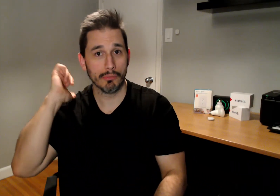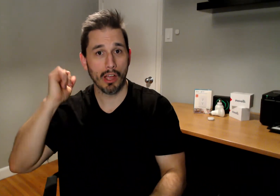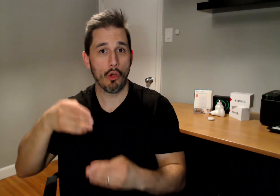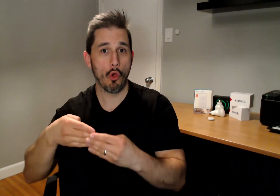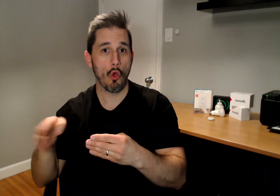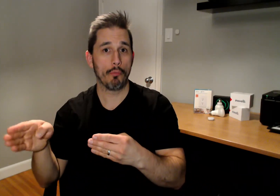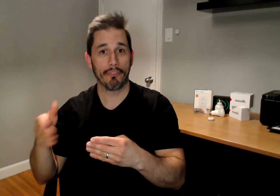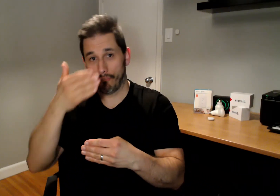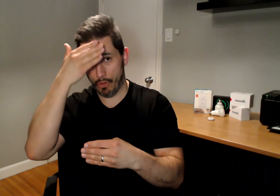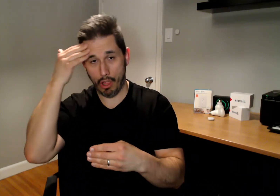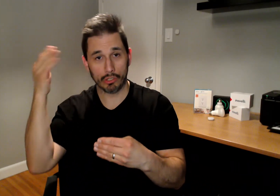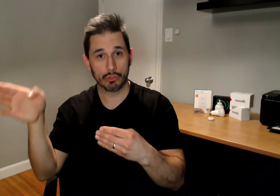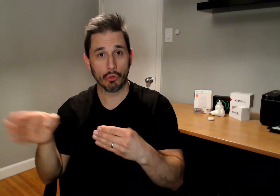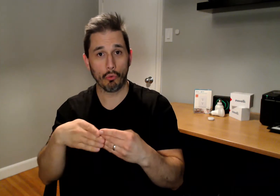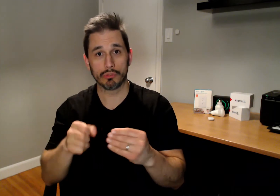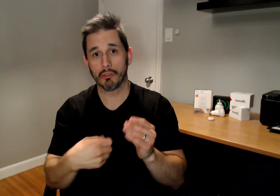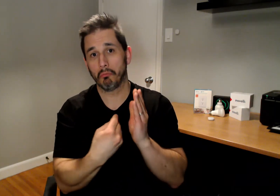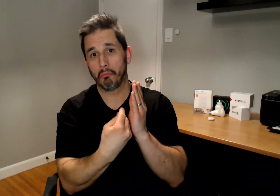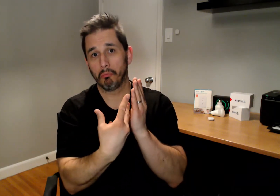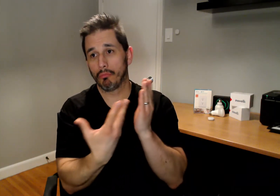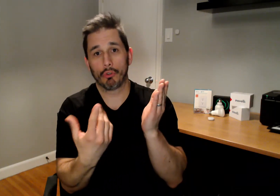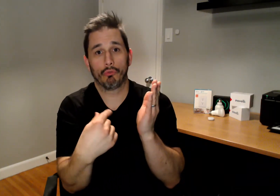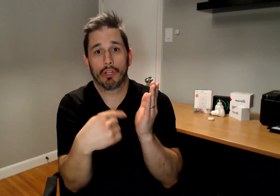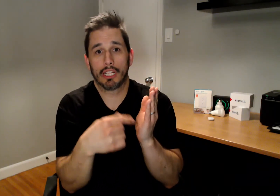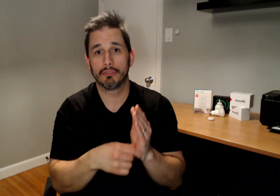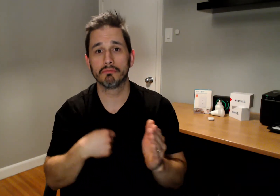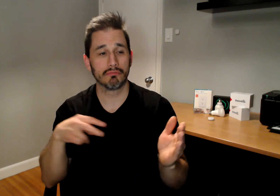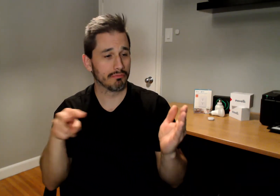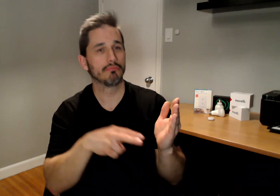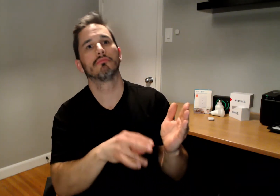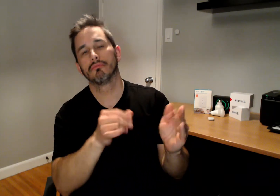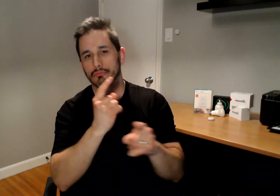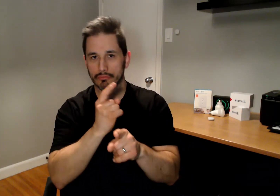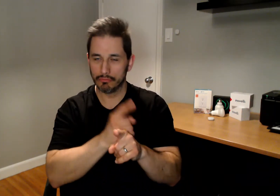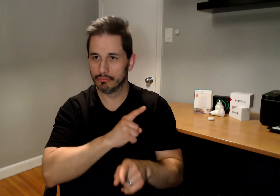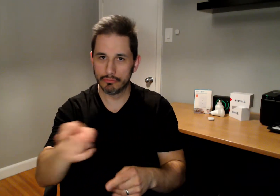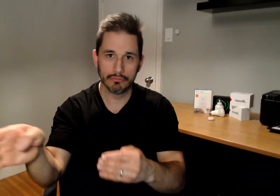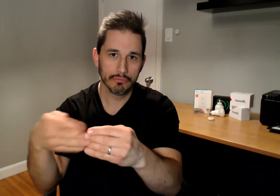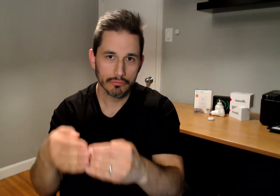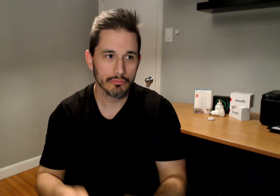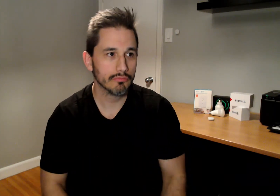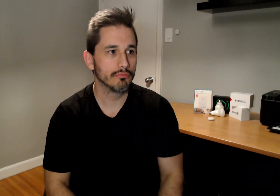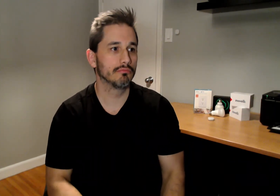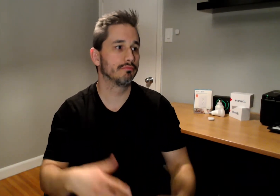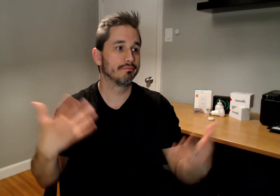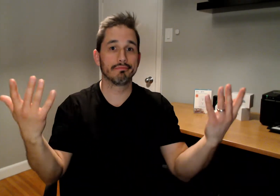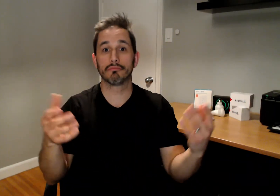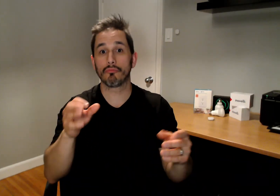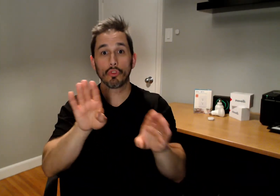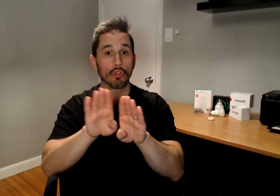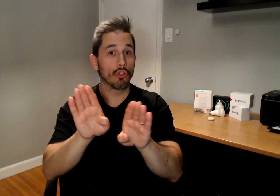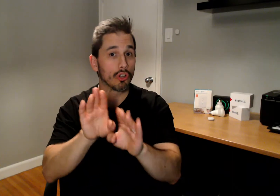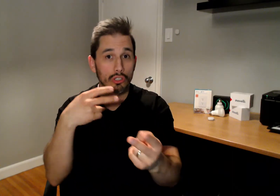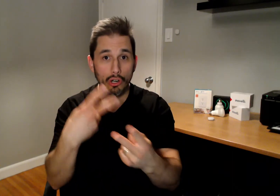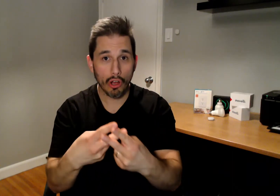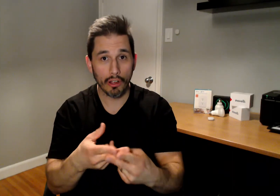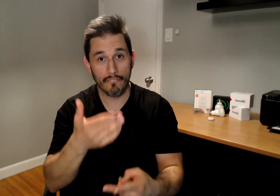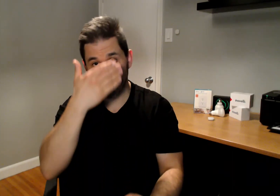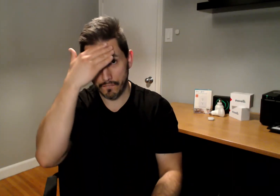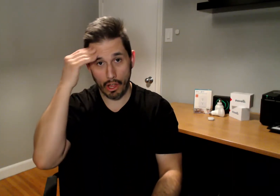your front or back door, you forgot to close it. Maybe then it would turn green and you would know to go and close that door. Or if you forgot